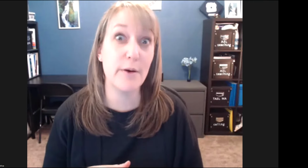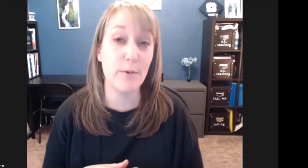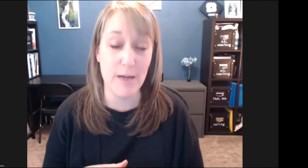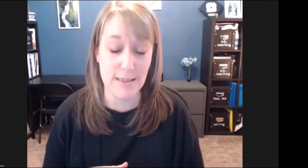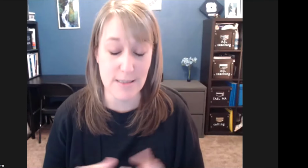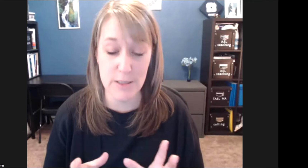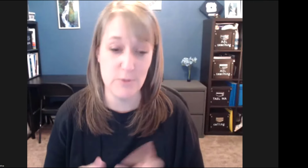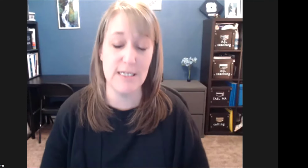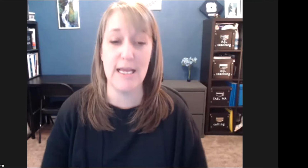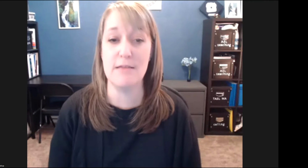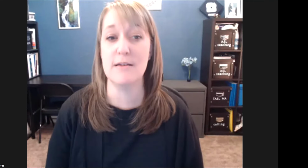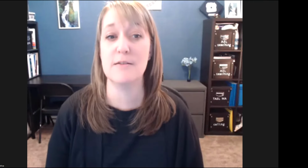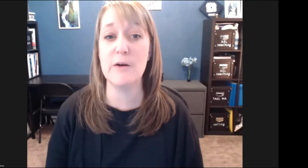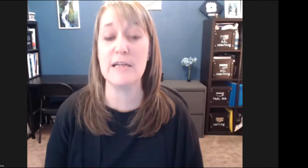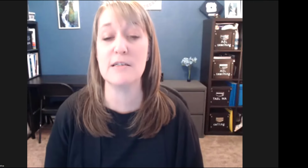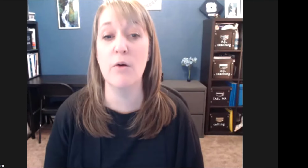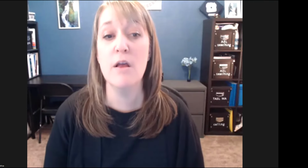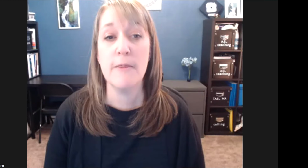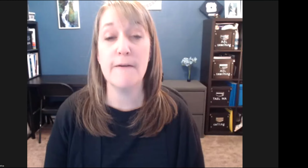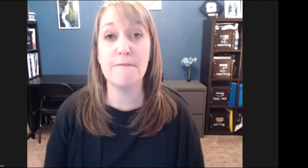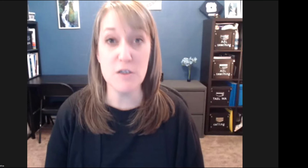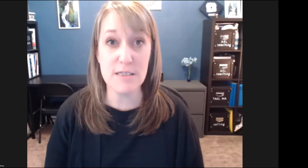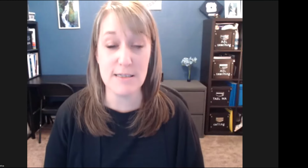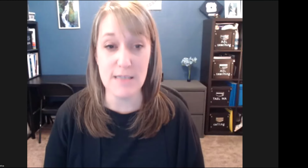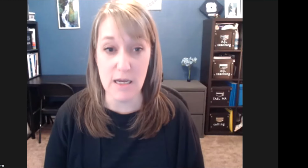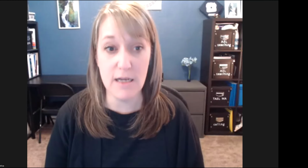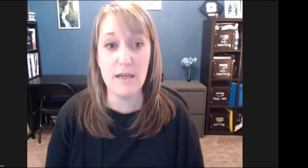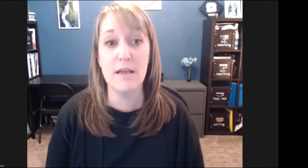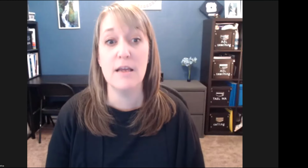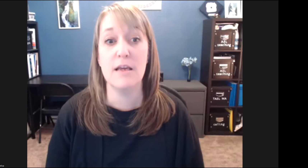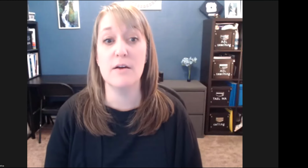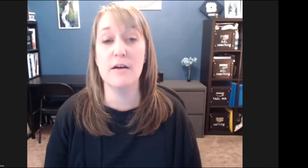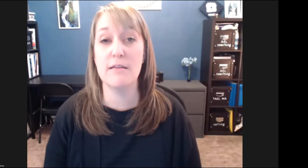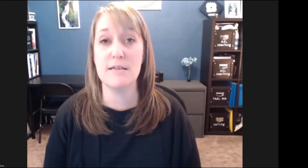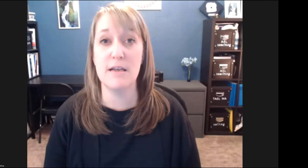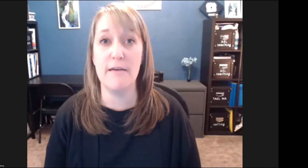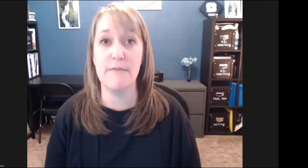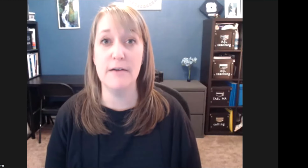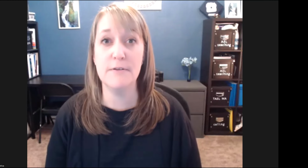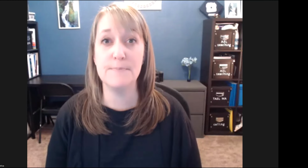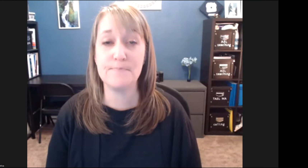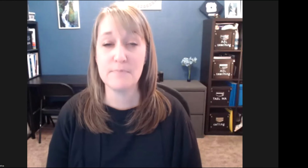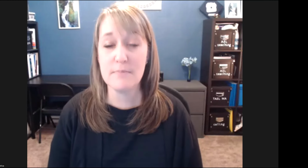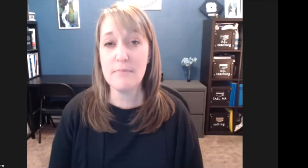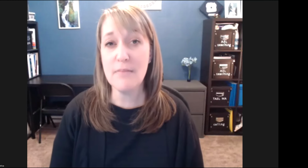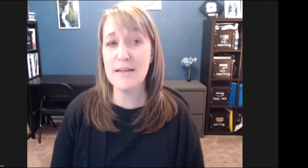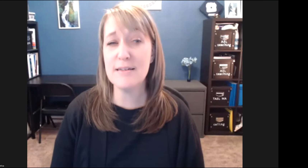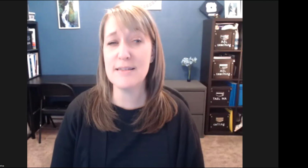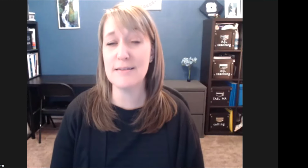other ways that we know to negate things. All right, so the first sign here in lesson 8.5 is